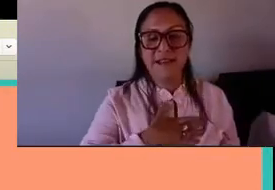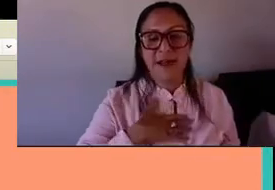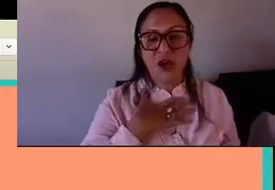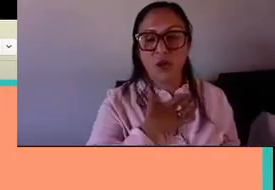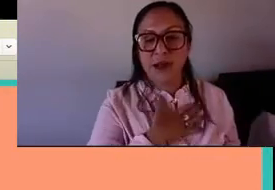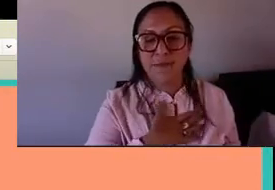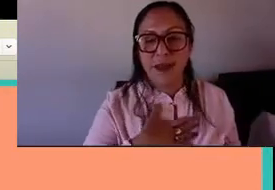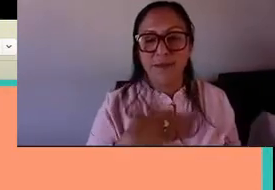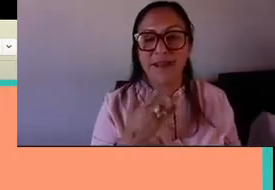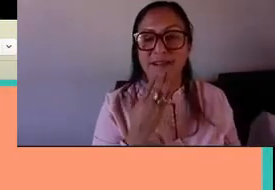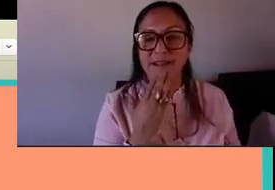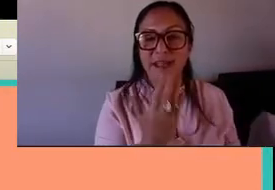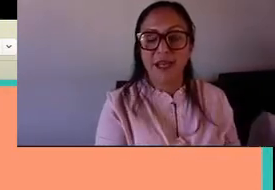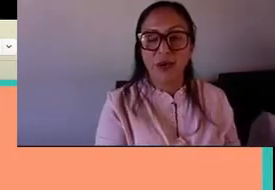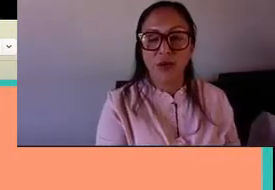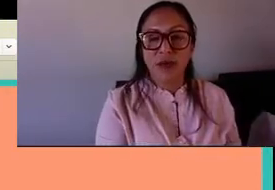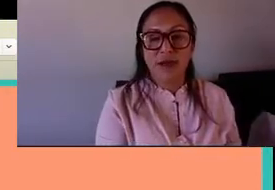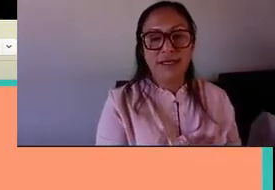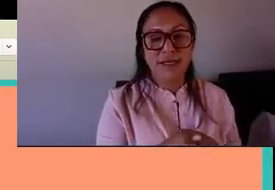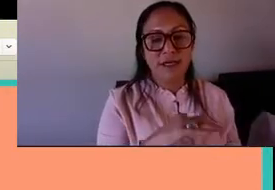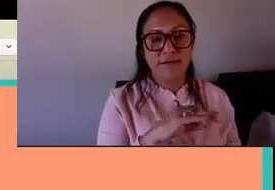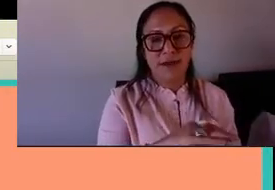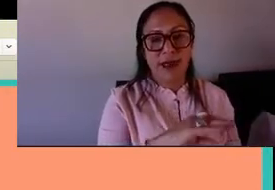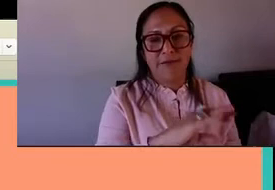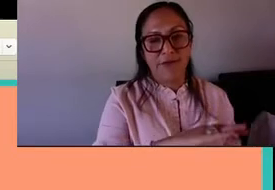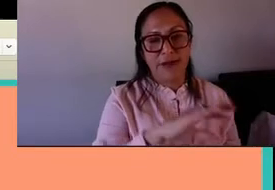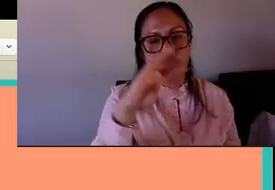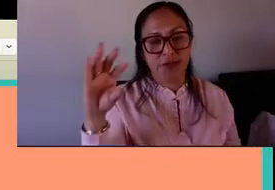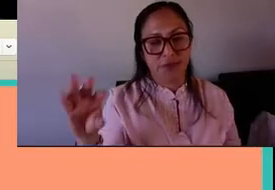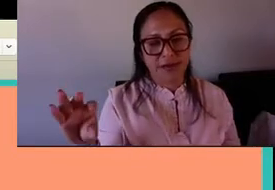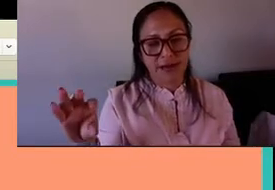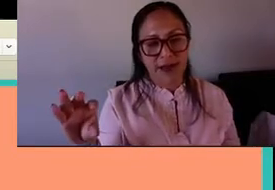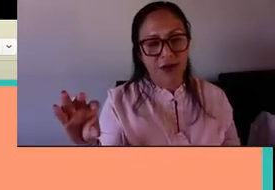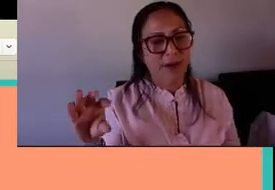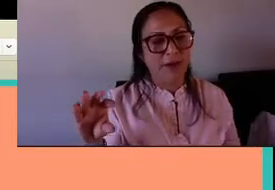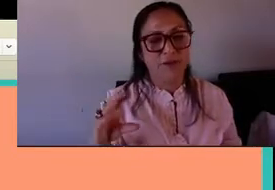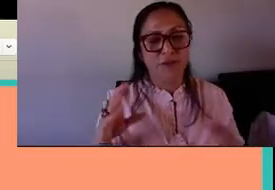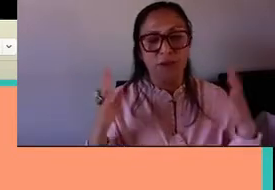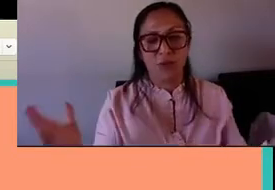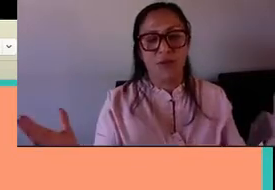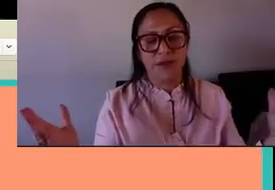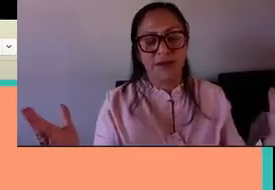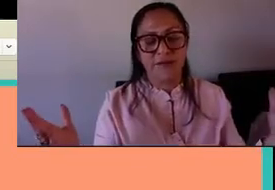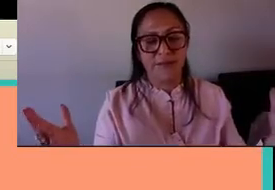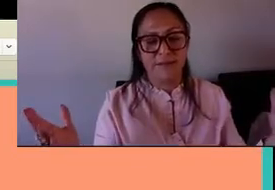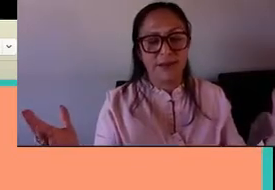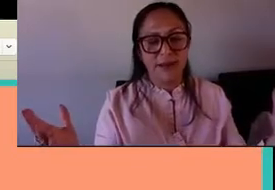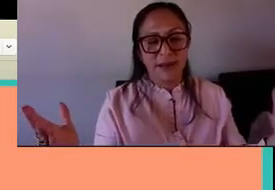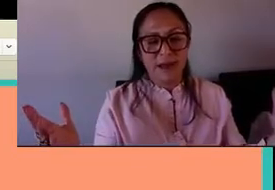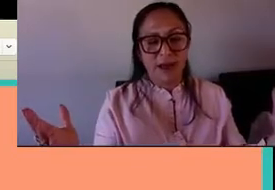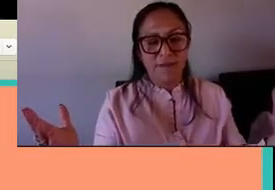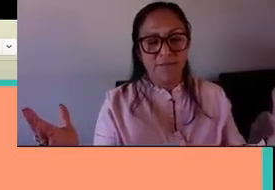Please, I don't recommend please and thank you until about after age 3. I know parents really want their kids to